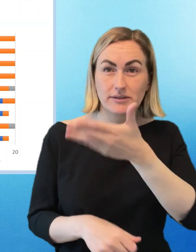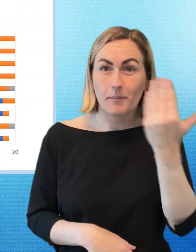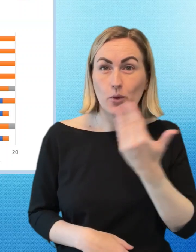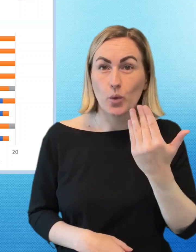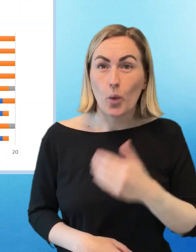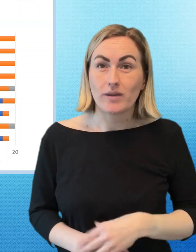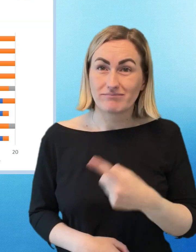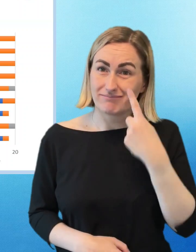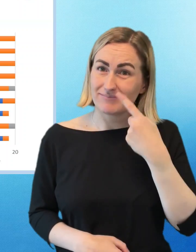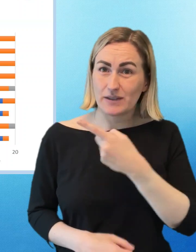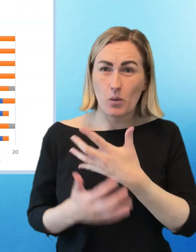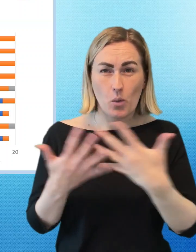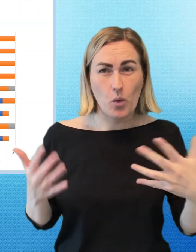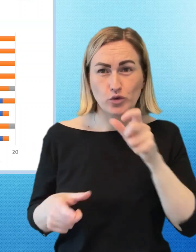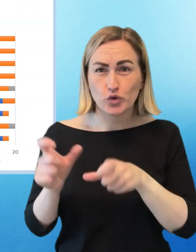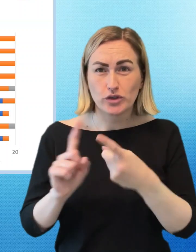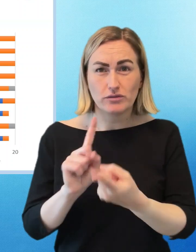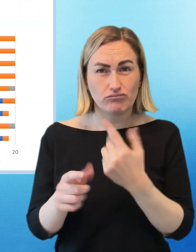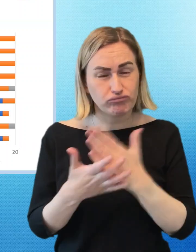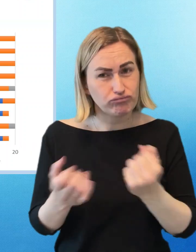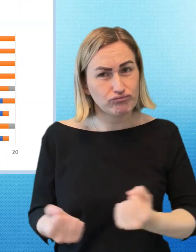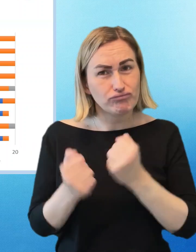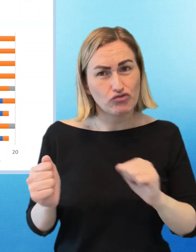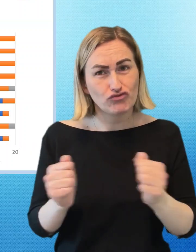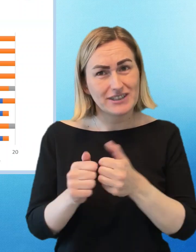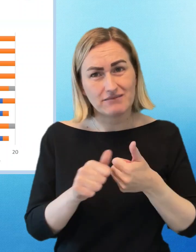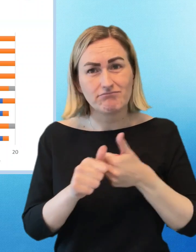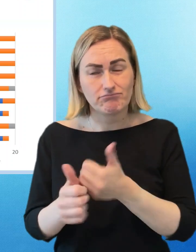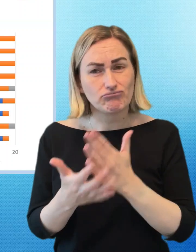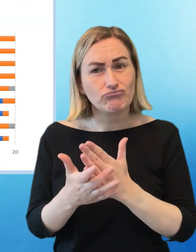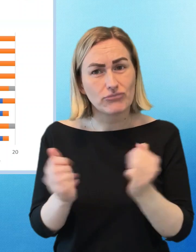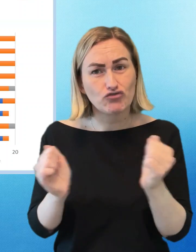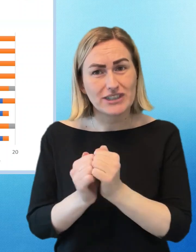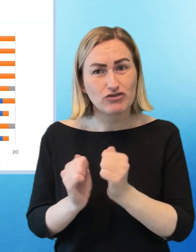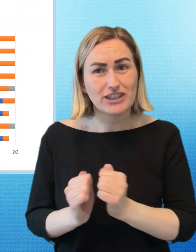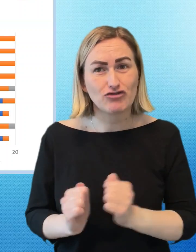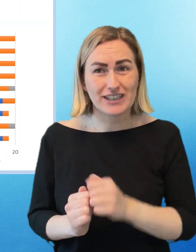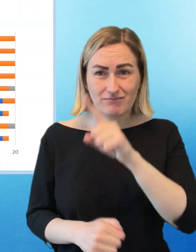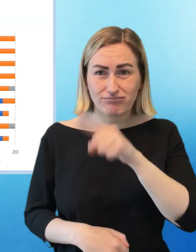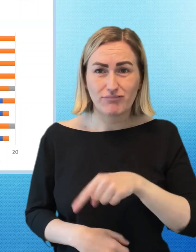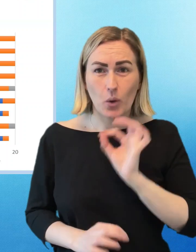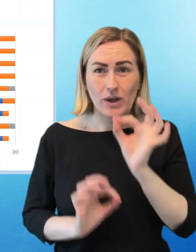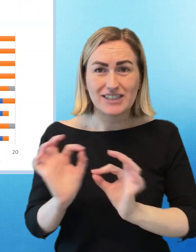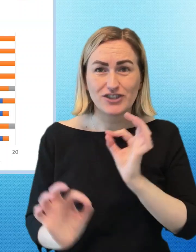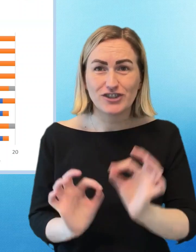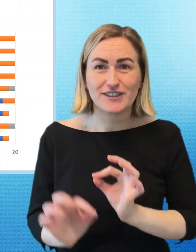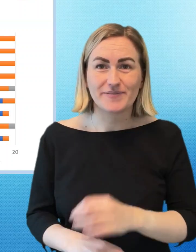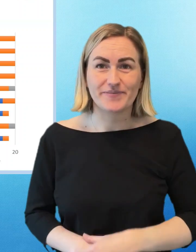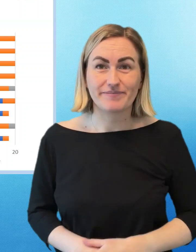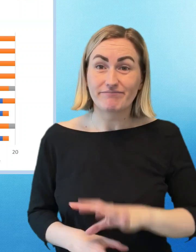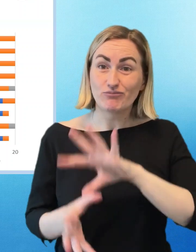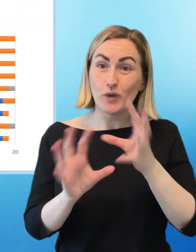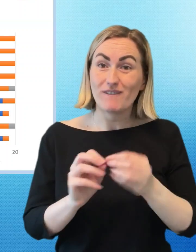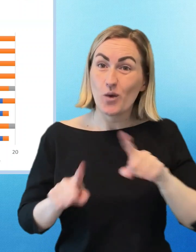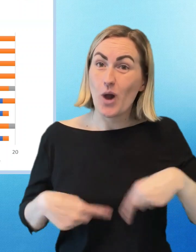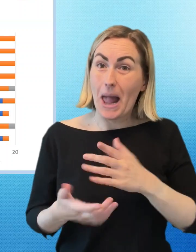as you can see here, most students answered strongly agree or agree to the majority of the questions. So overall, we